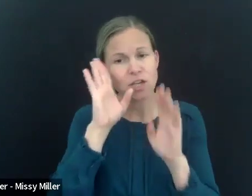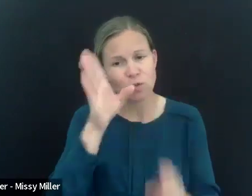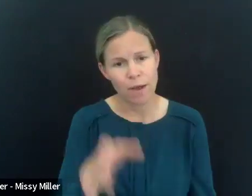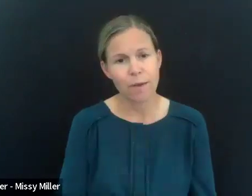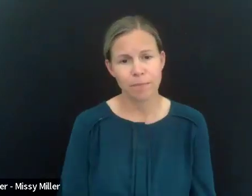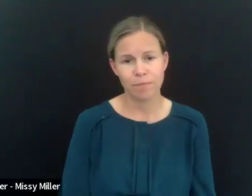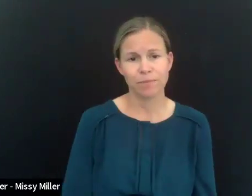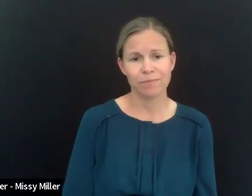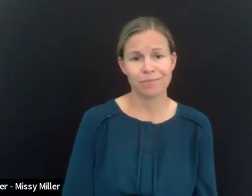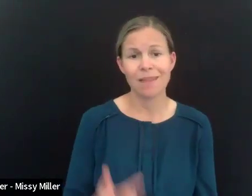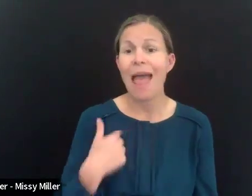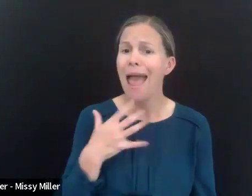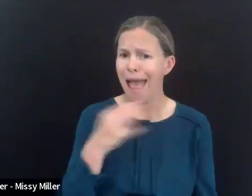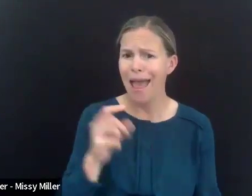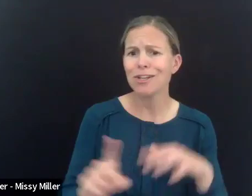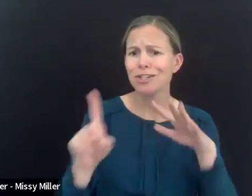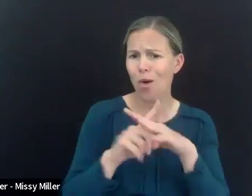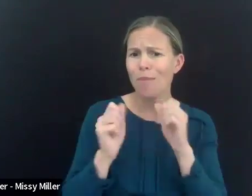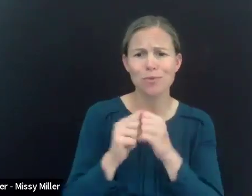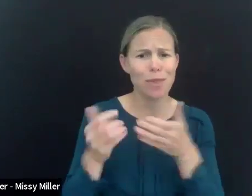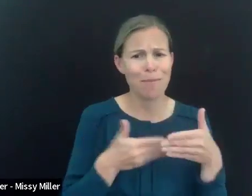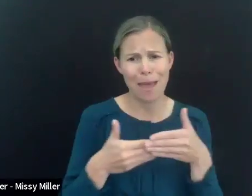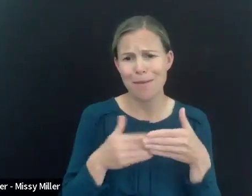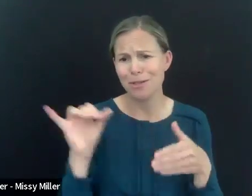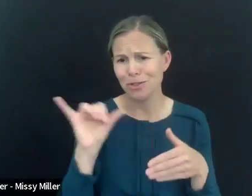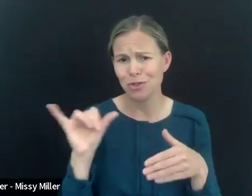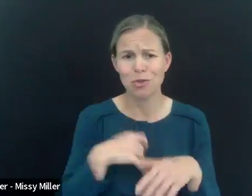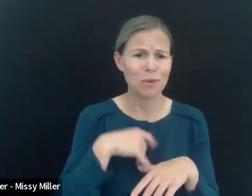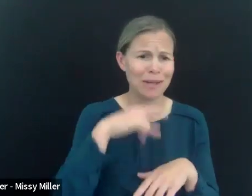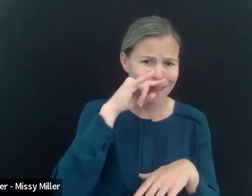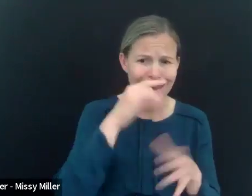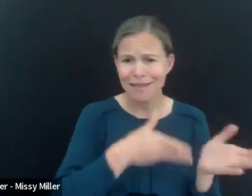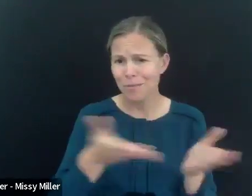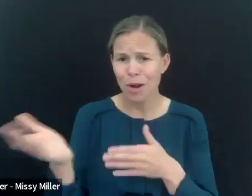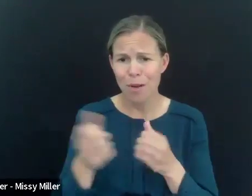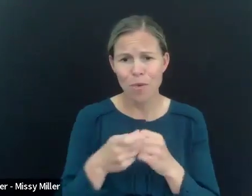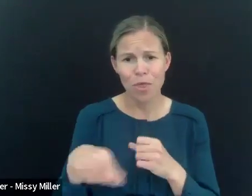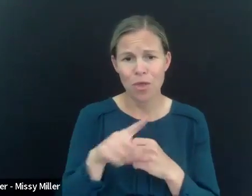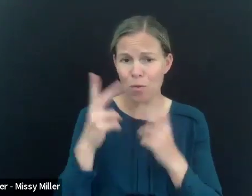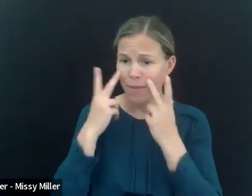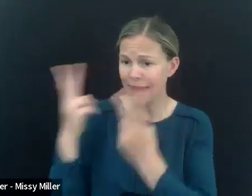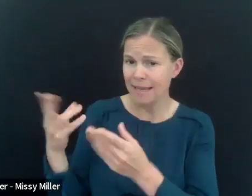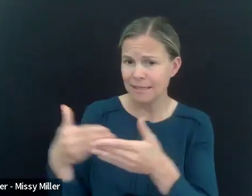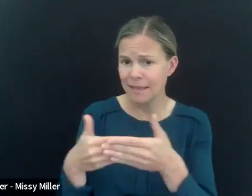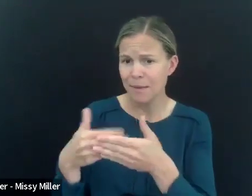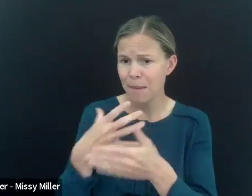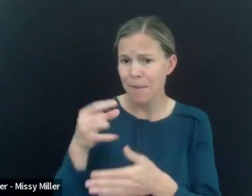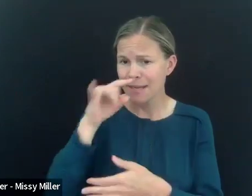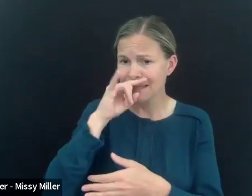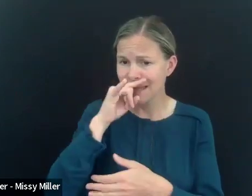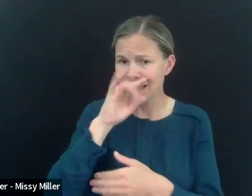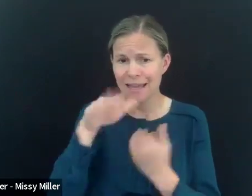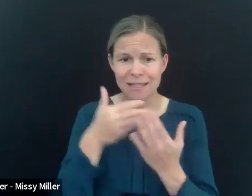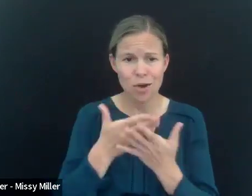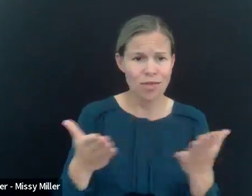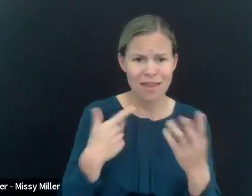And show up with your babies too. Bring the kids, make it a field trip, whatever you need to, especially when they see babies and kids and all the things. They're like, what is